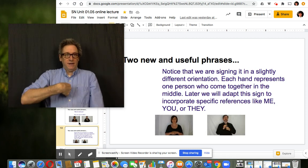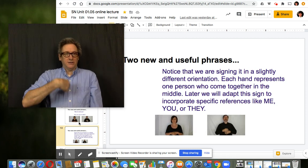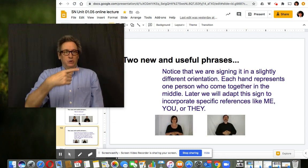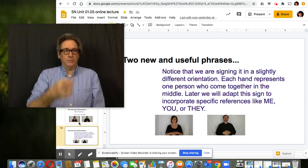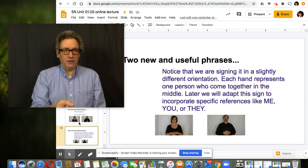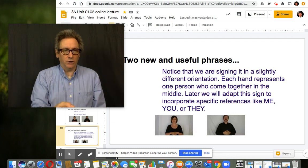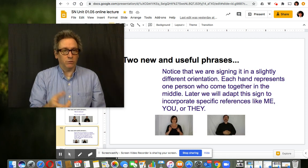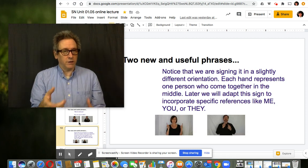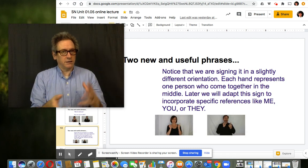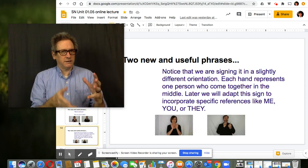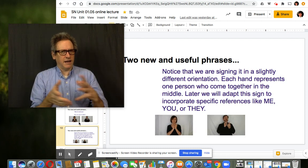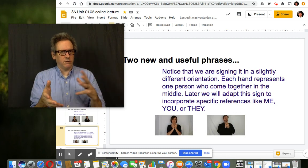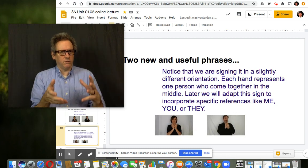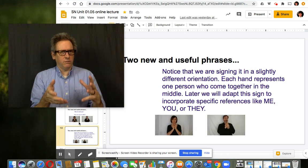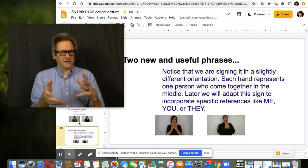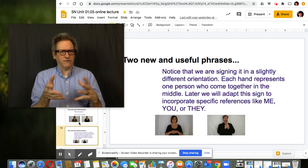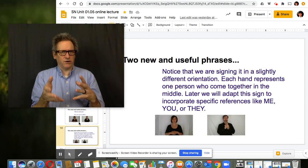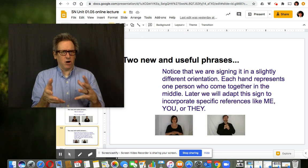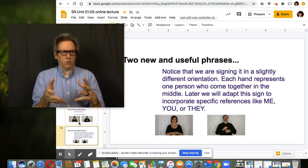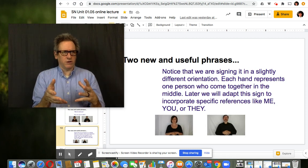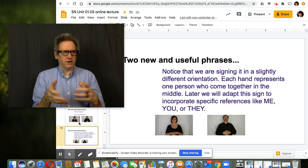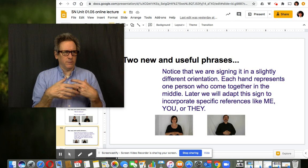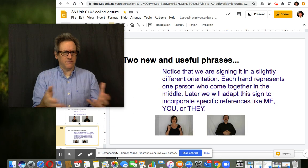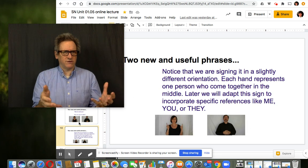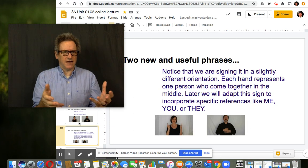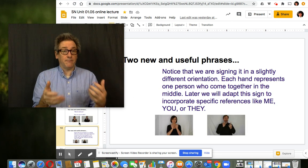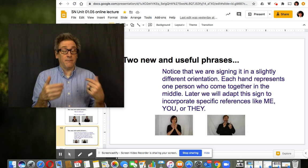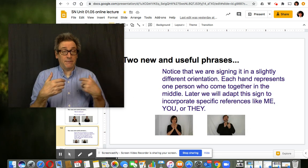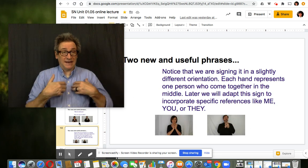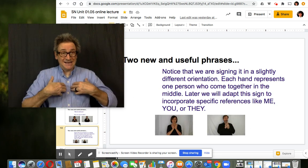for me to meet you, right? That, that's a very awkward thing.